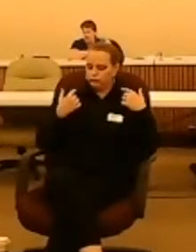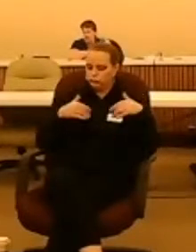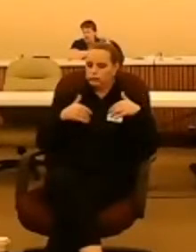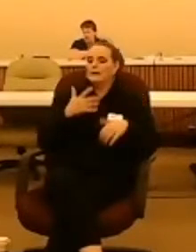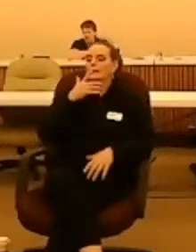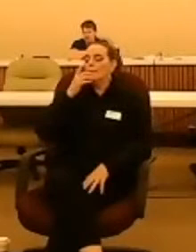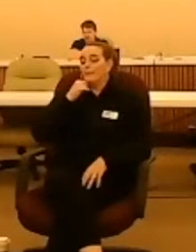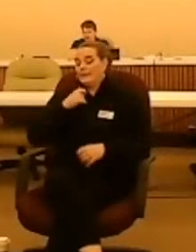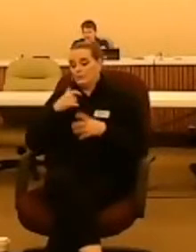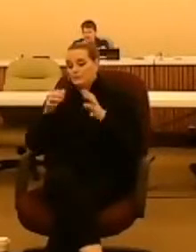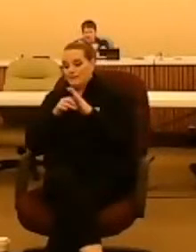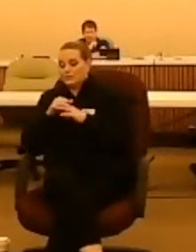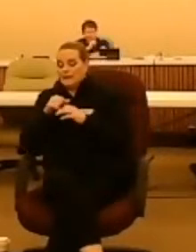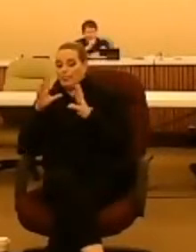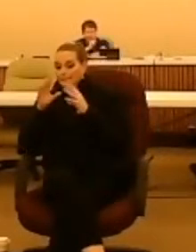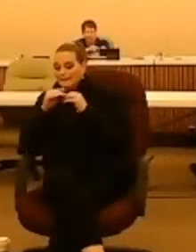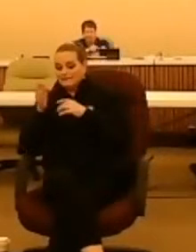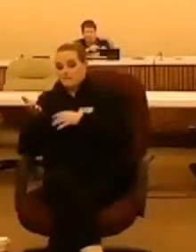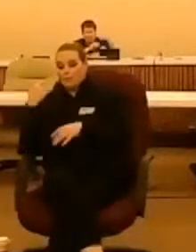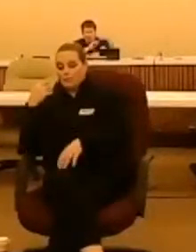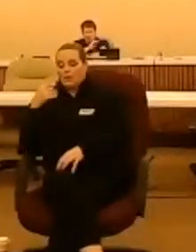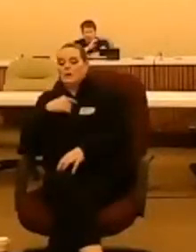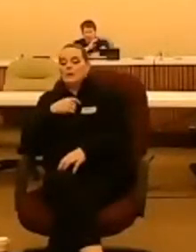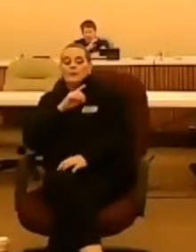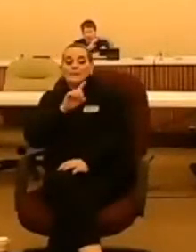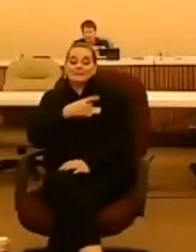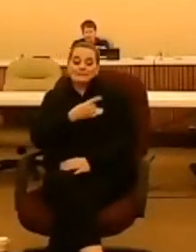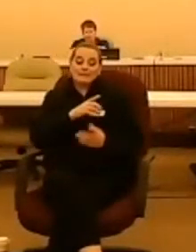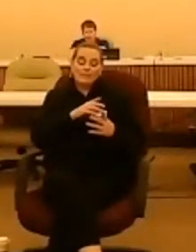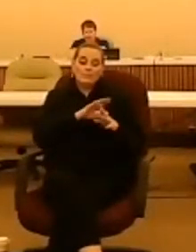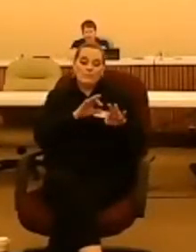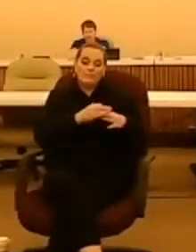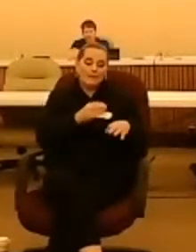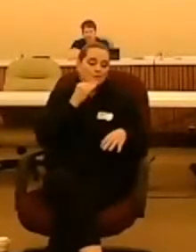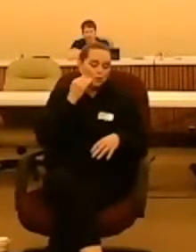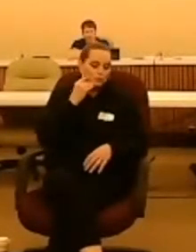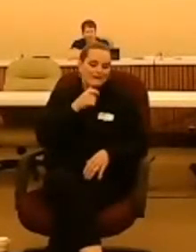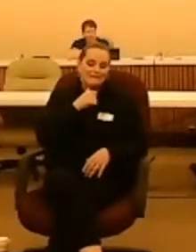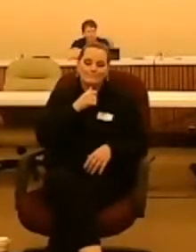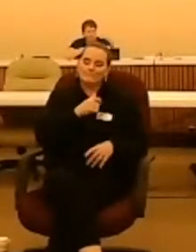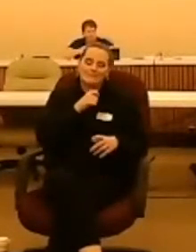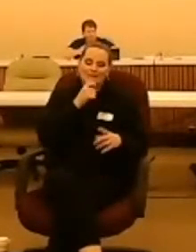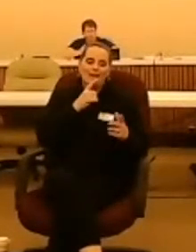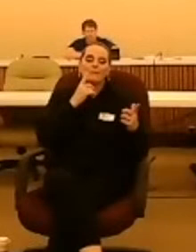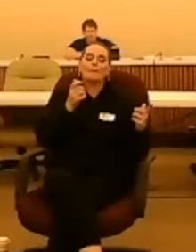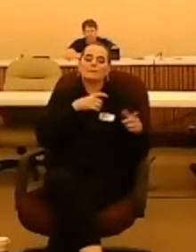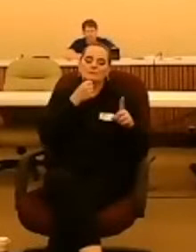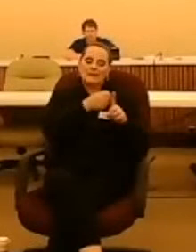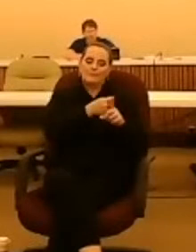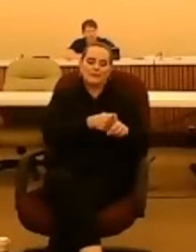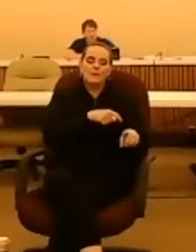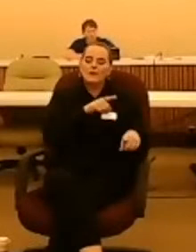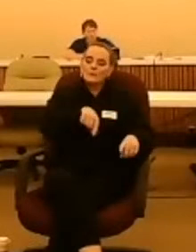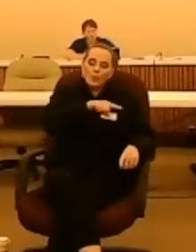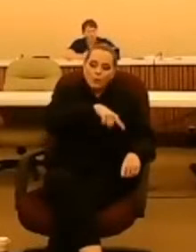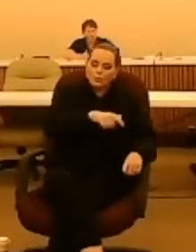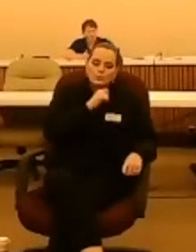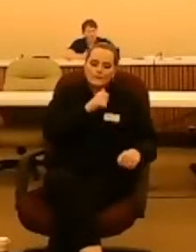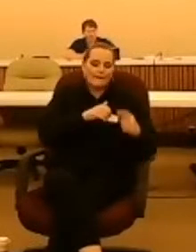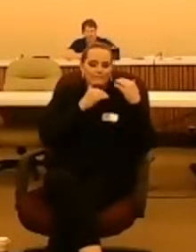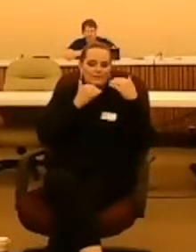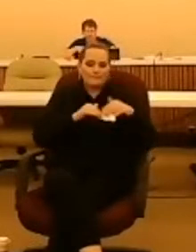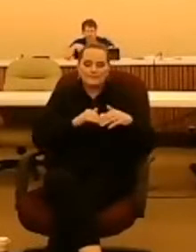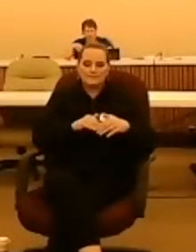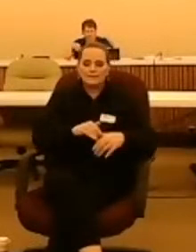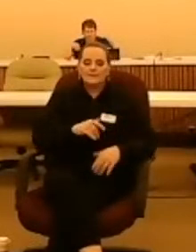said when in those hearings is the single family homes had the least impact. So those weren't the ones that had the limits.